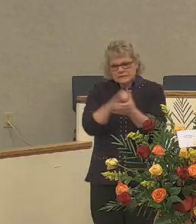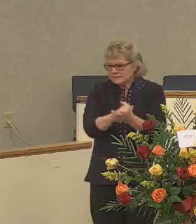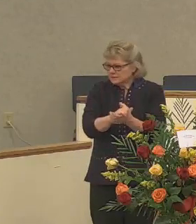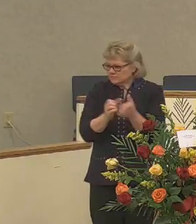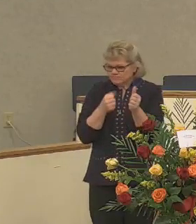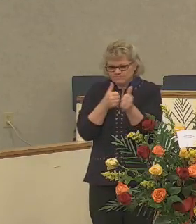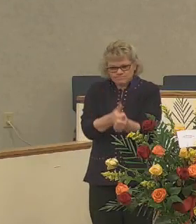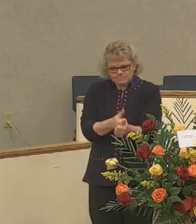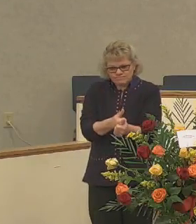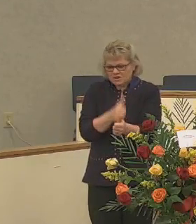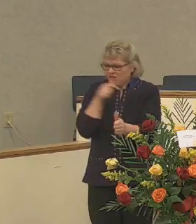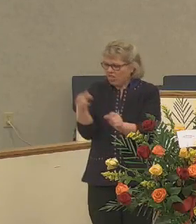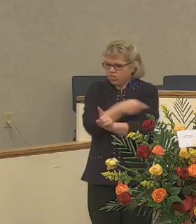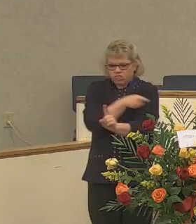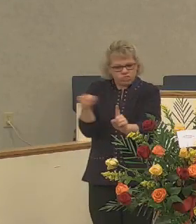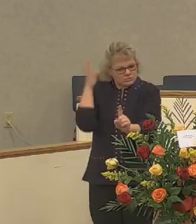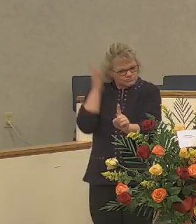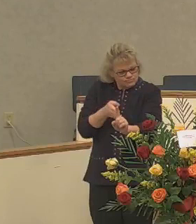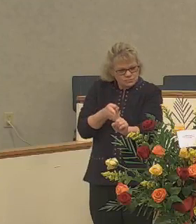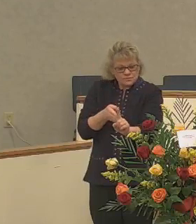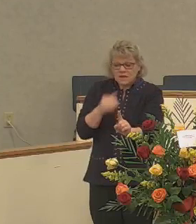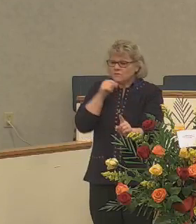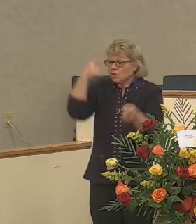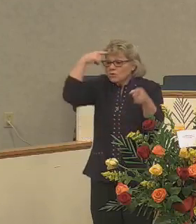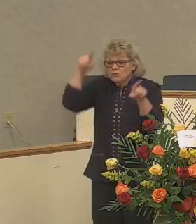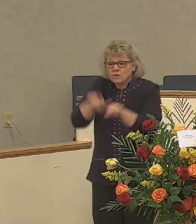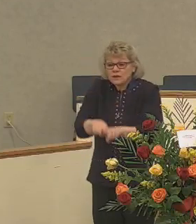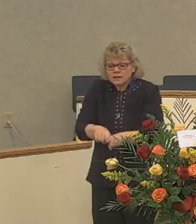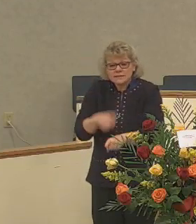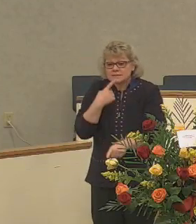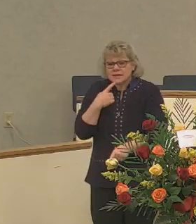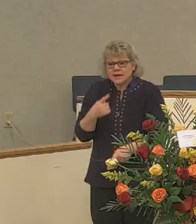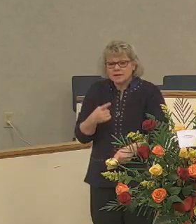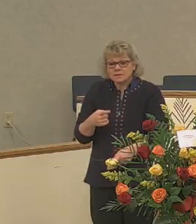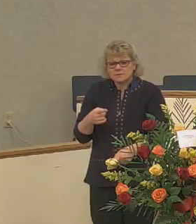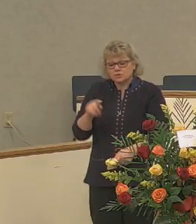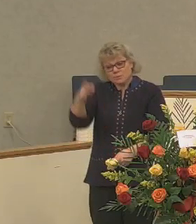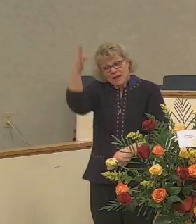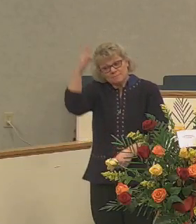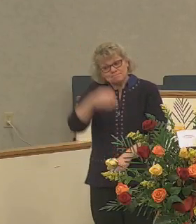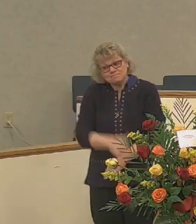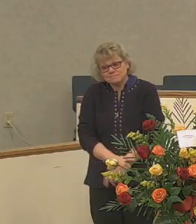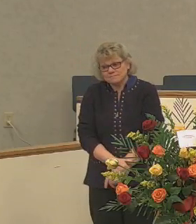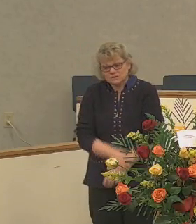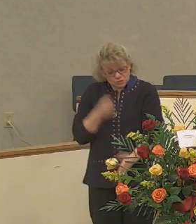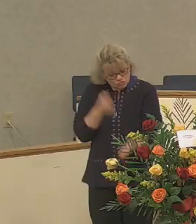of God. If we don't agree with it, he would say, pot on you.